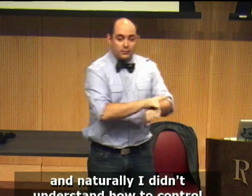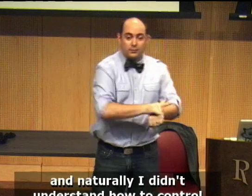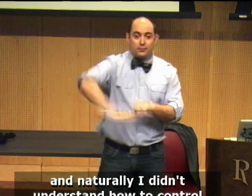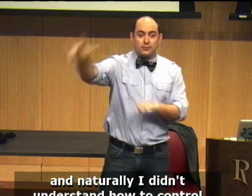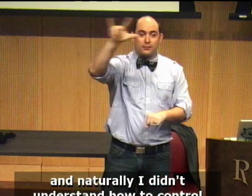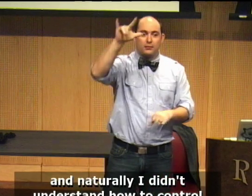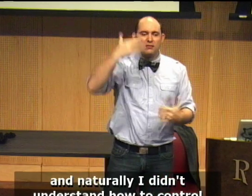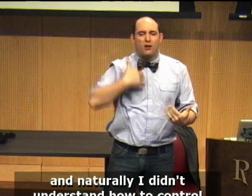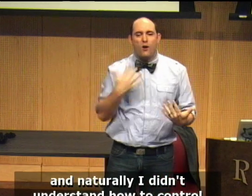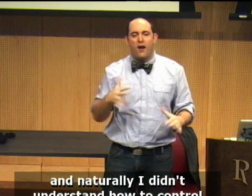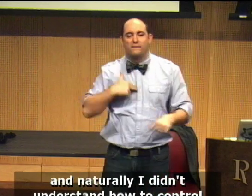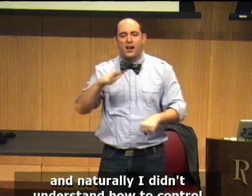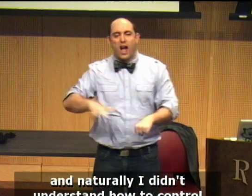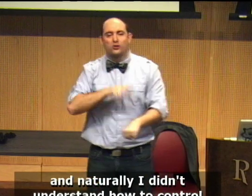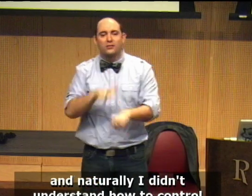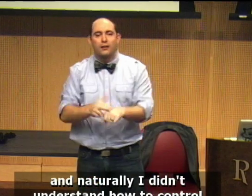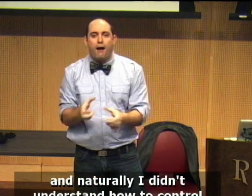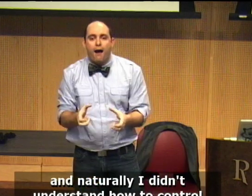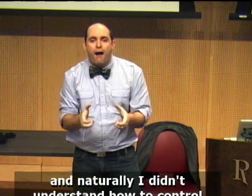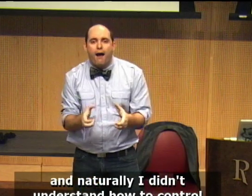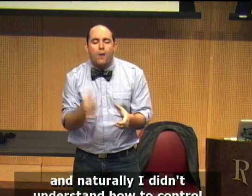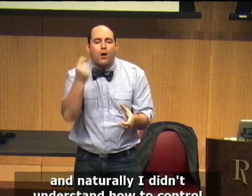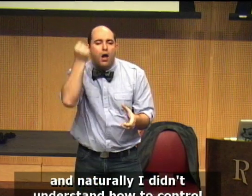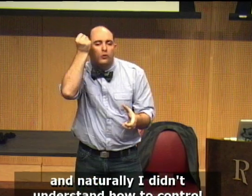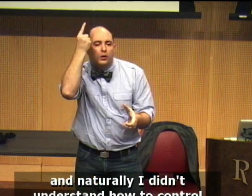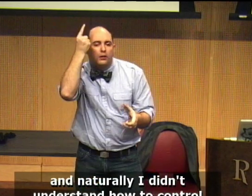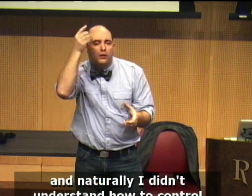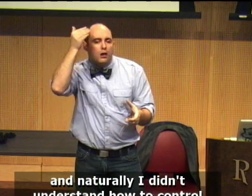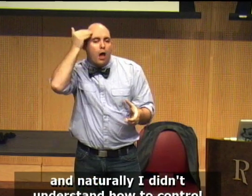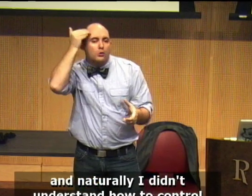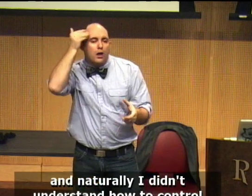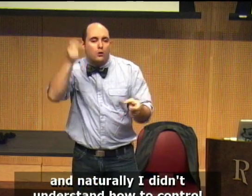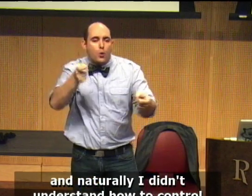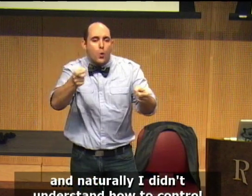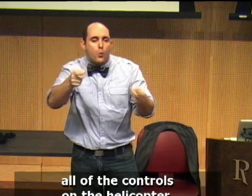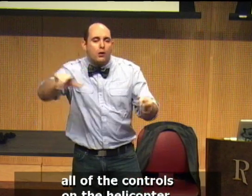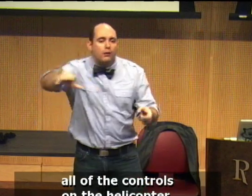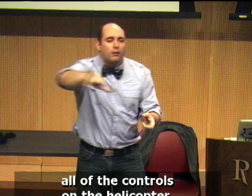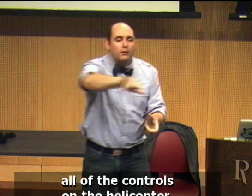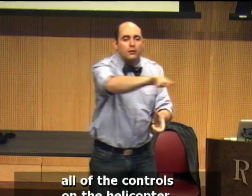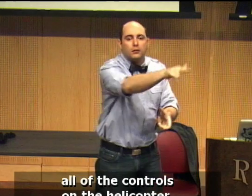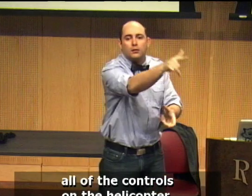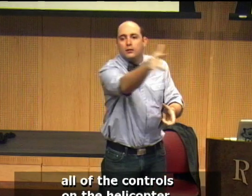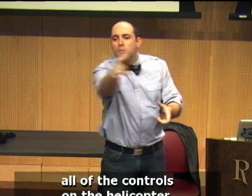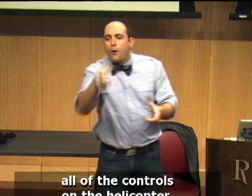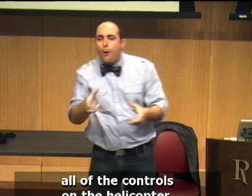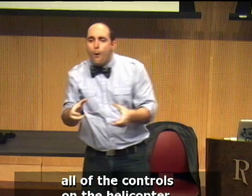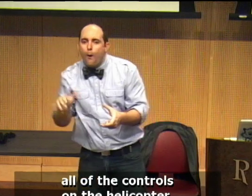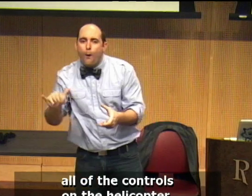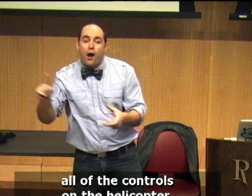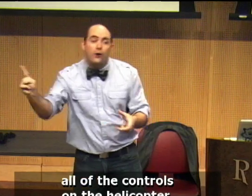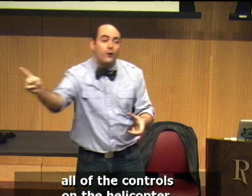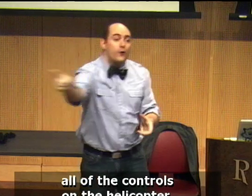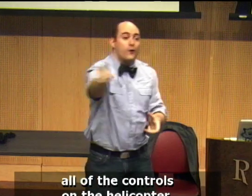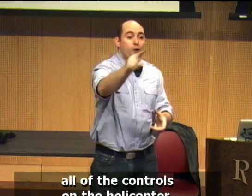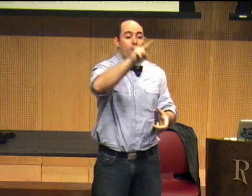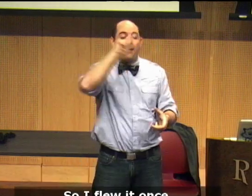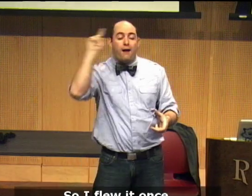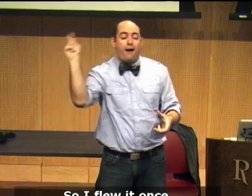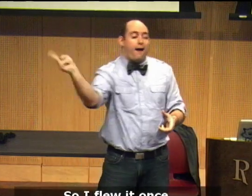naturally, I didn't understand how to control all of the controls on the helicopter. So I